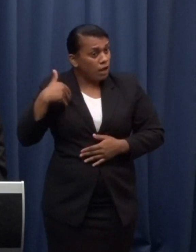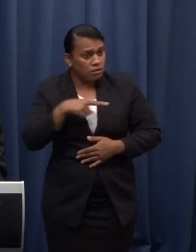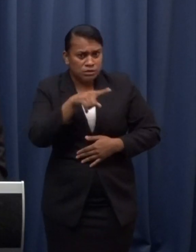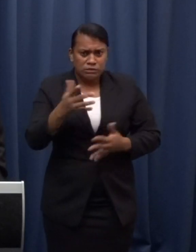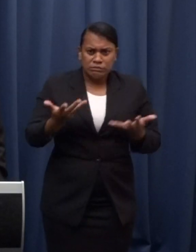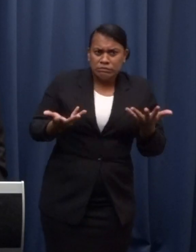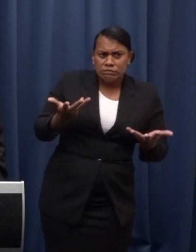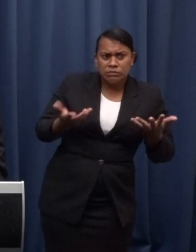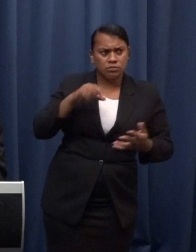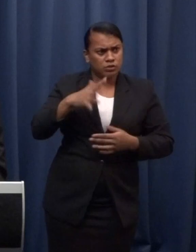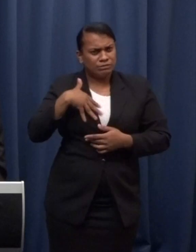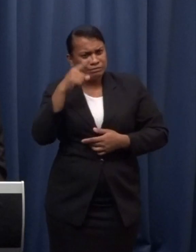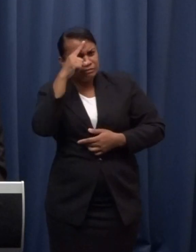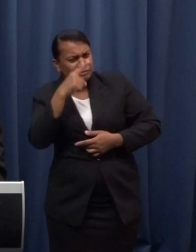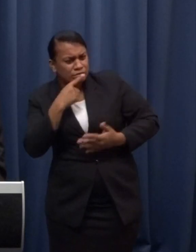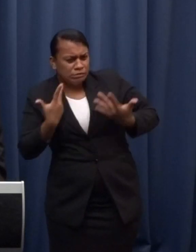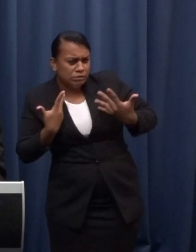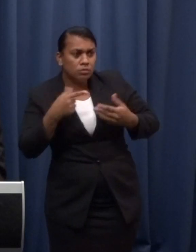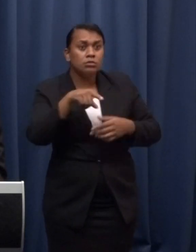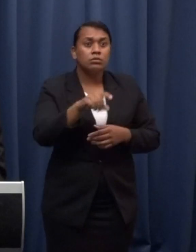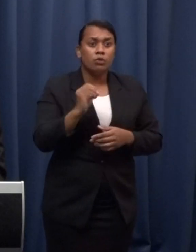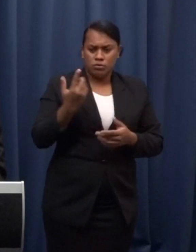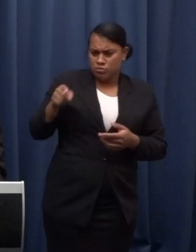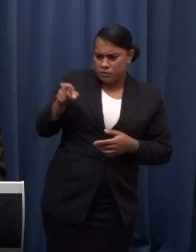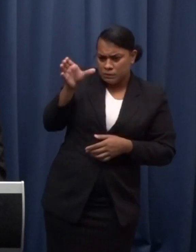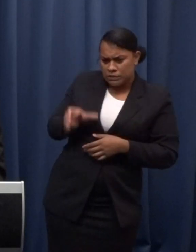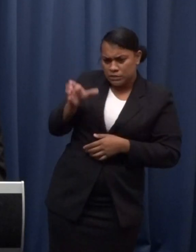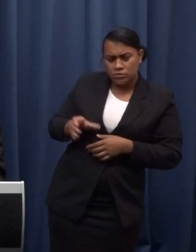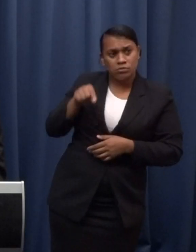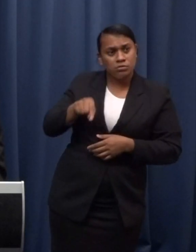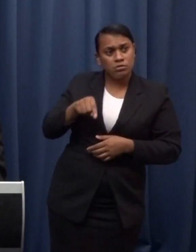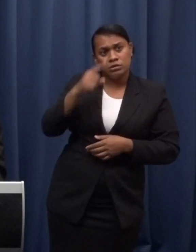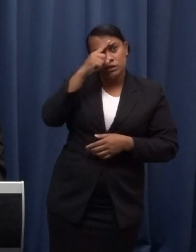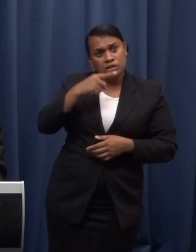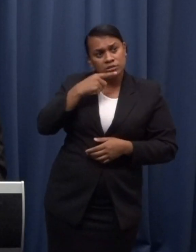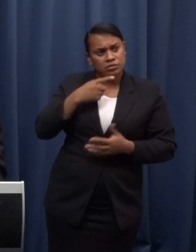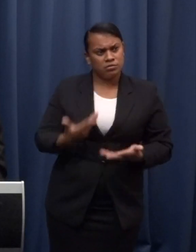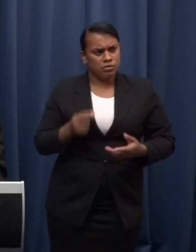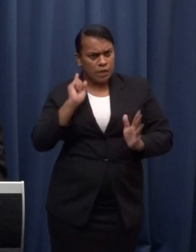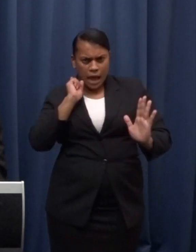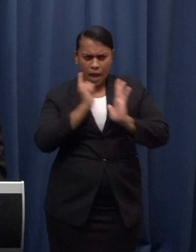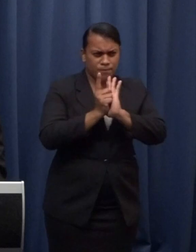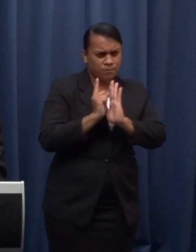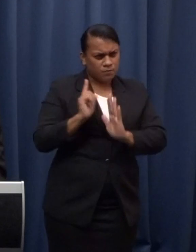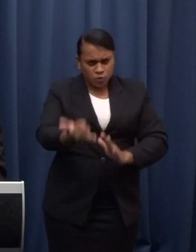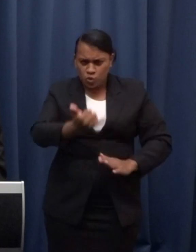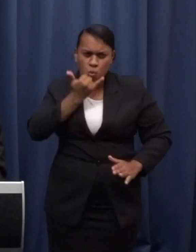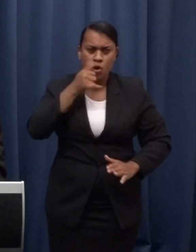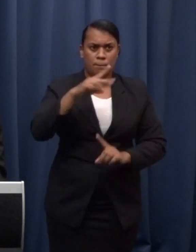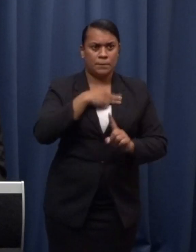feeling unwell, immediately contact the Health Ministry on one of these numbers. In the Central